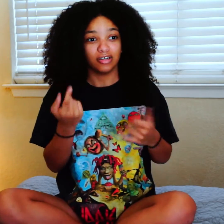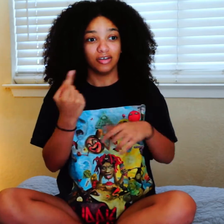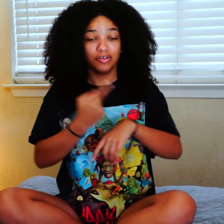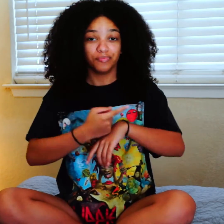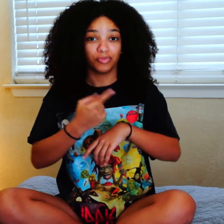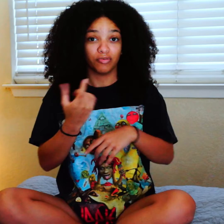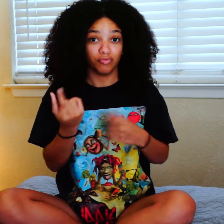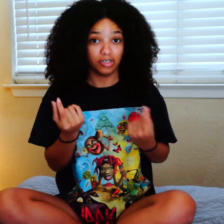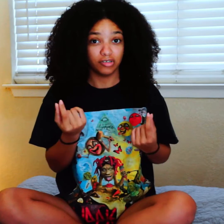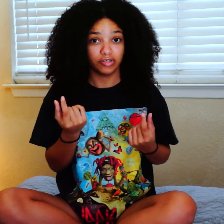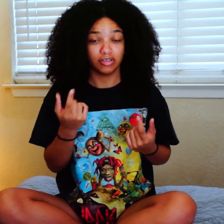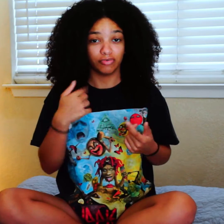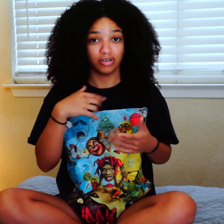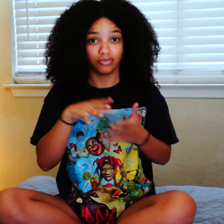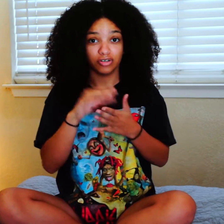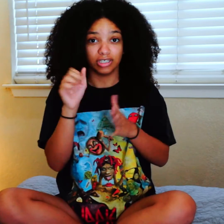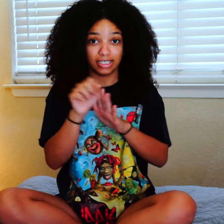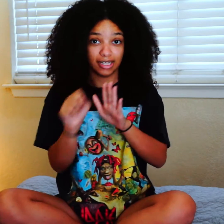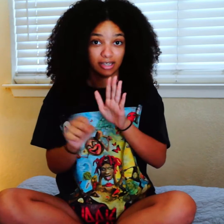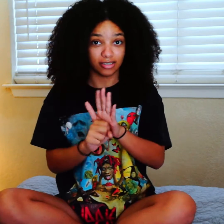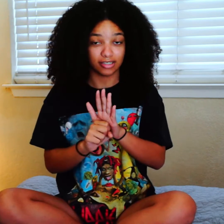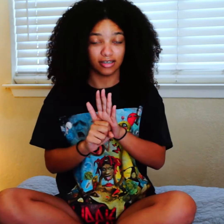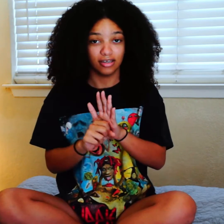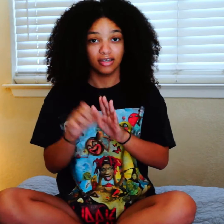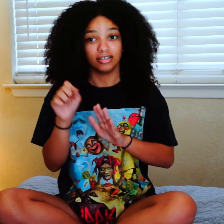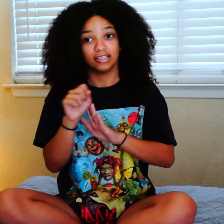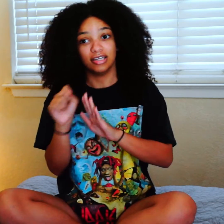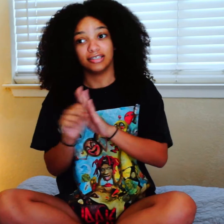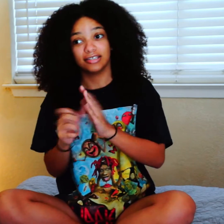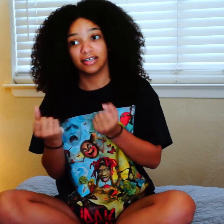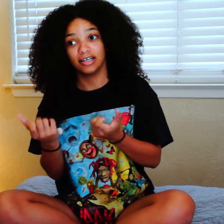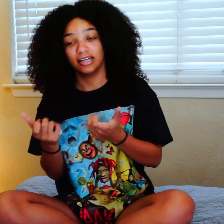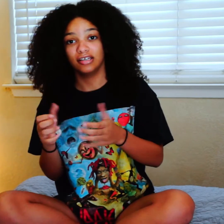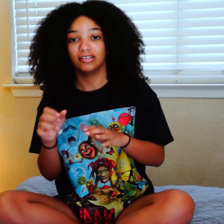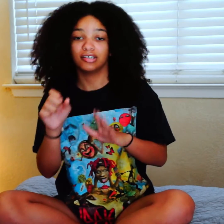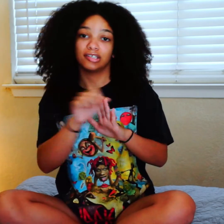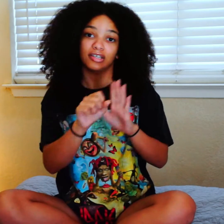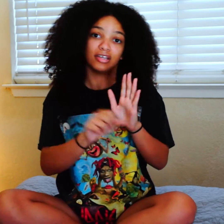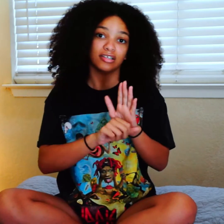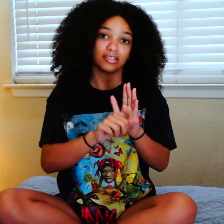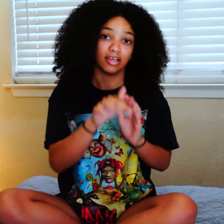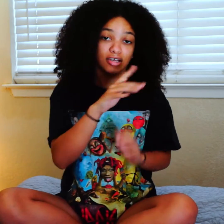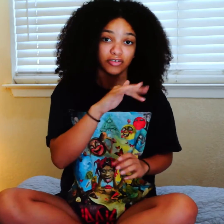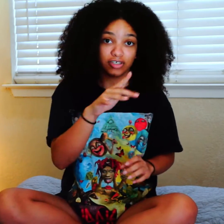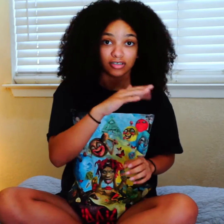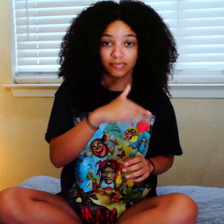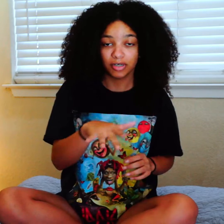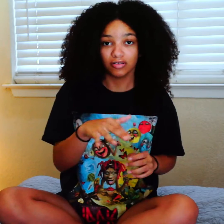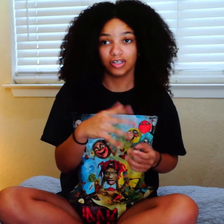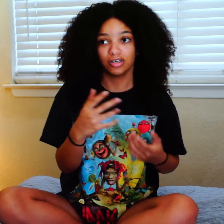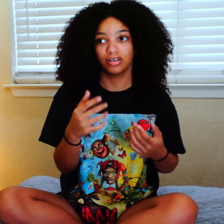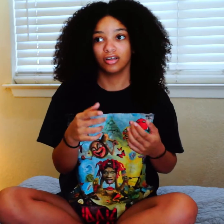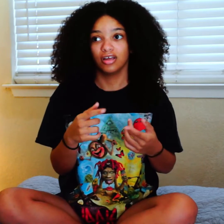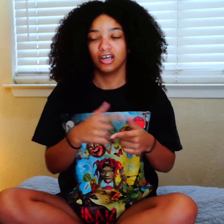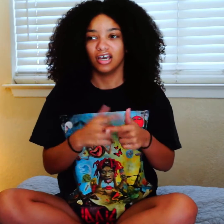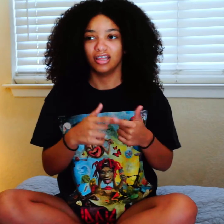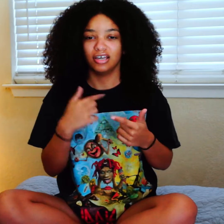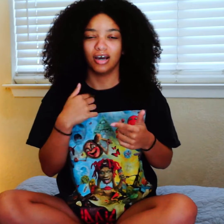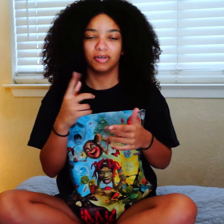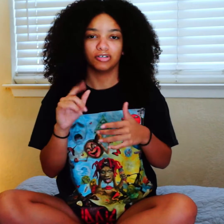Today we're gonna learn the states sign, the states finger spelling, and then I'm gonna